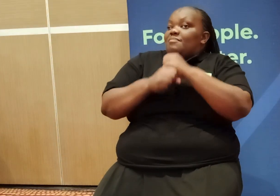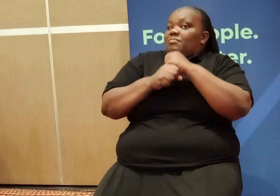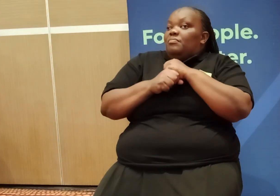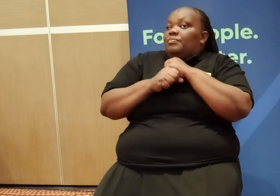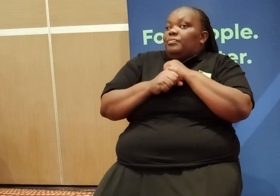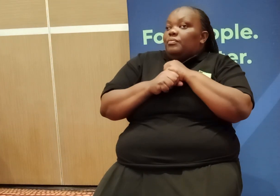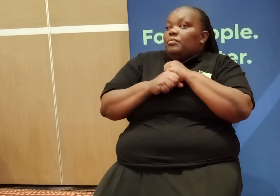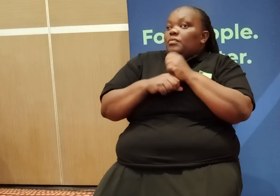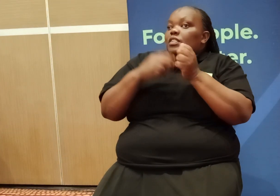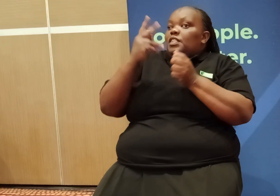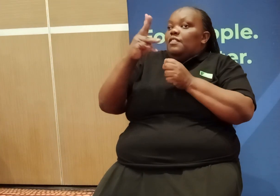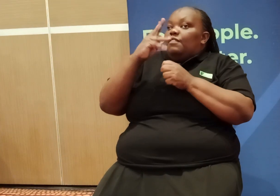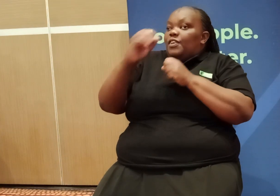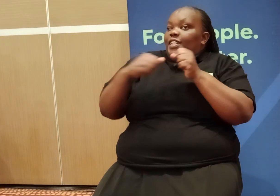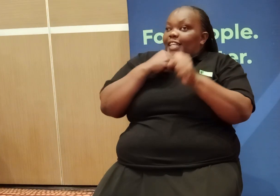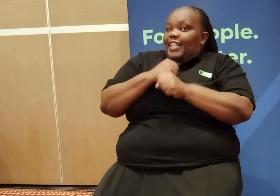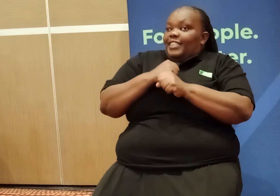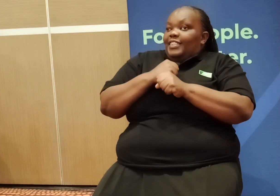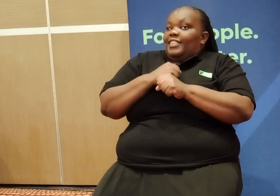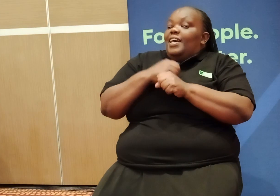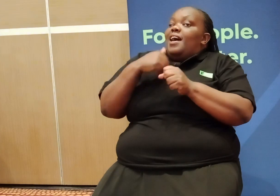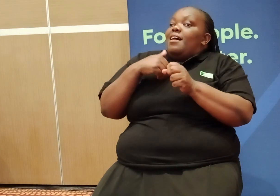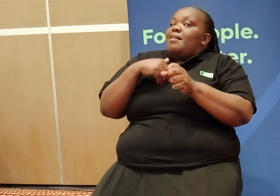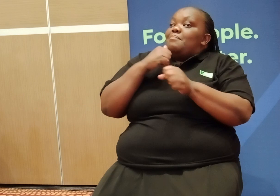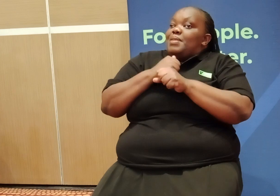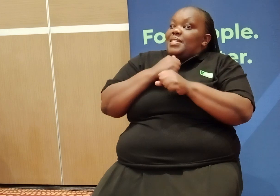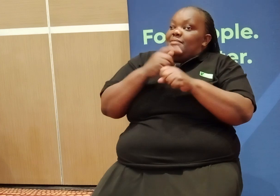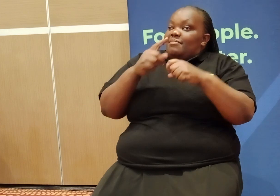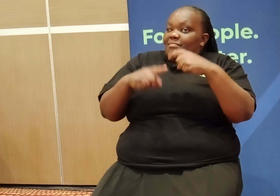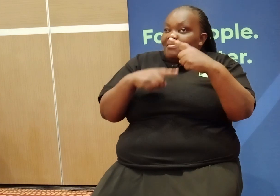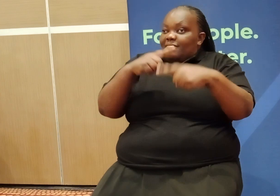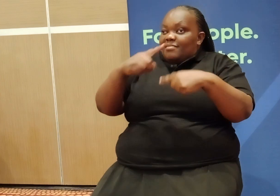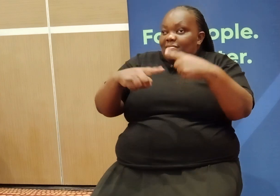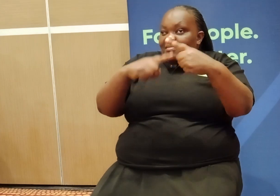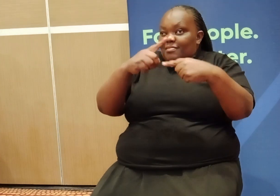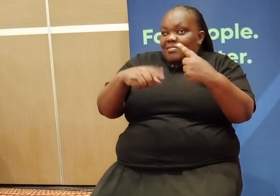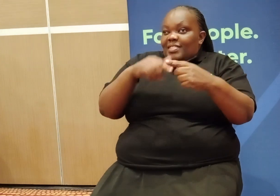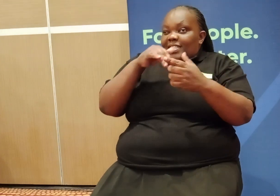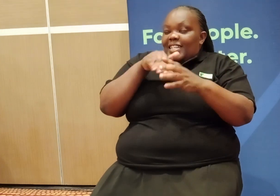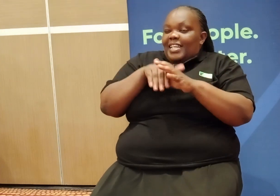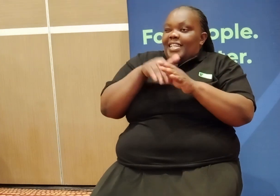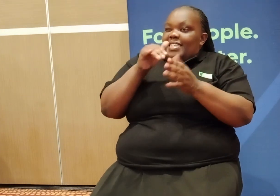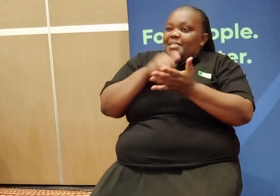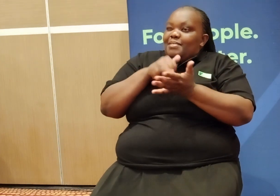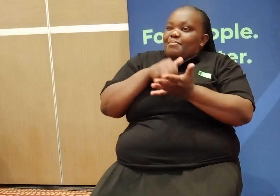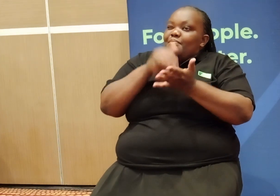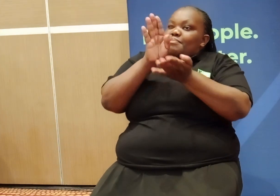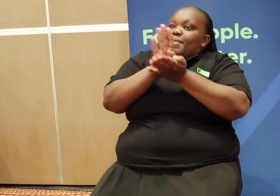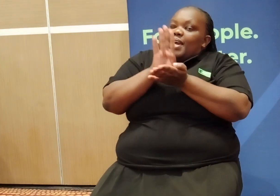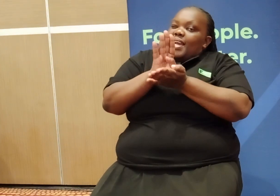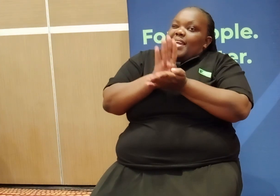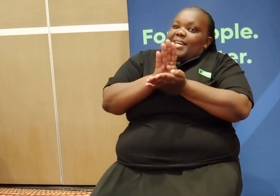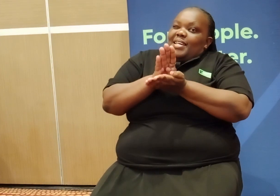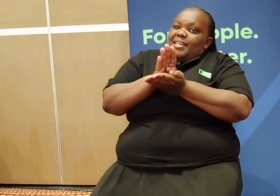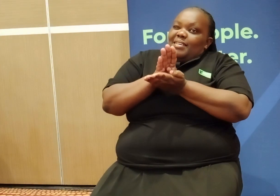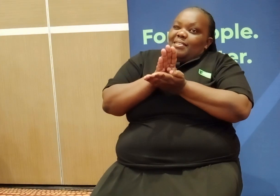the past 4 years, we have made progressive investments in the bank. Regrettably, some